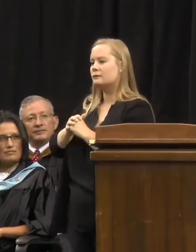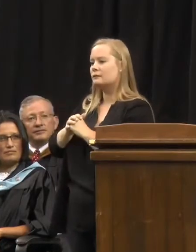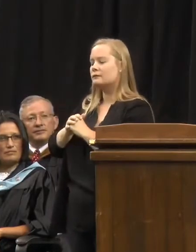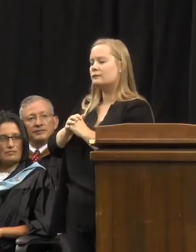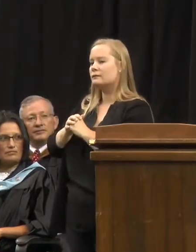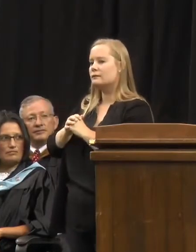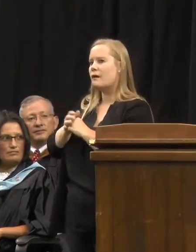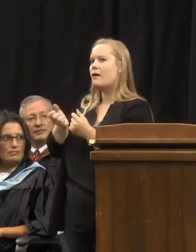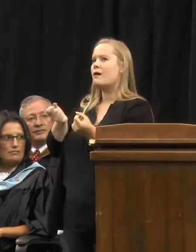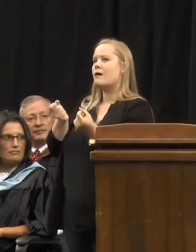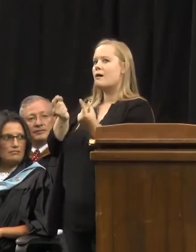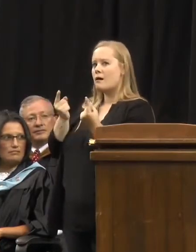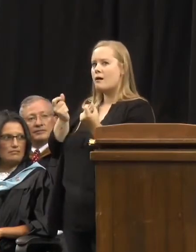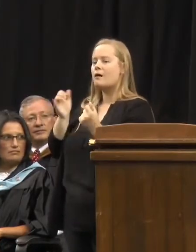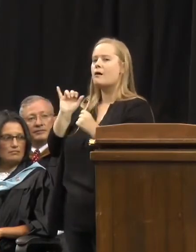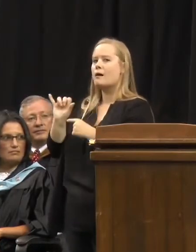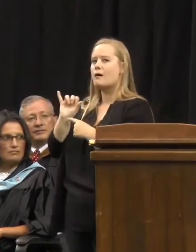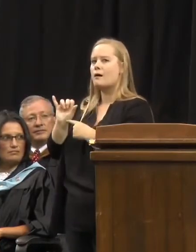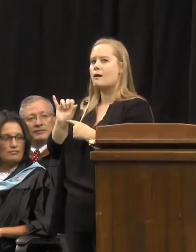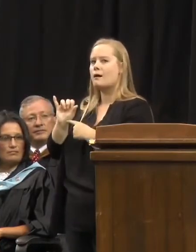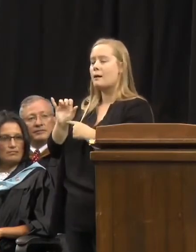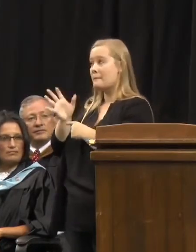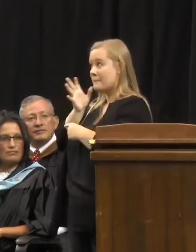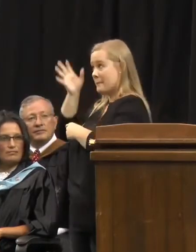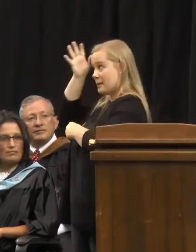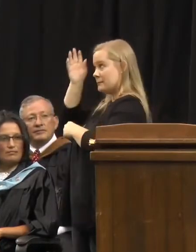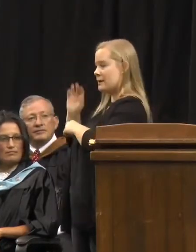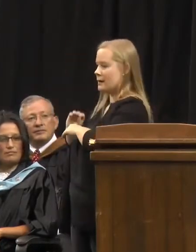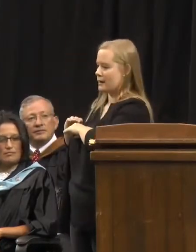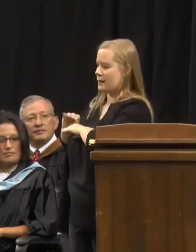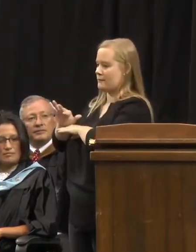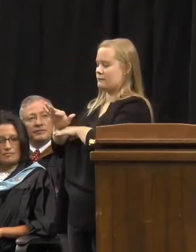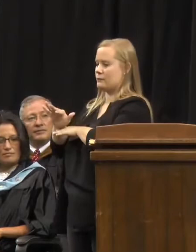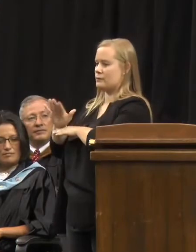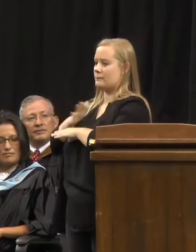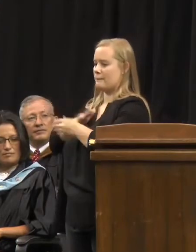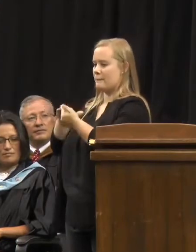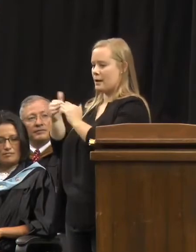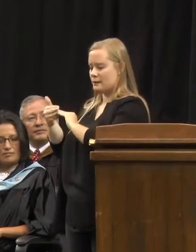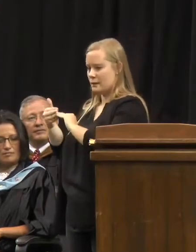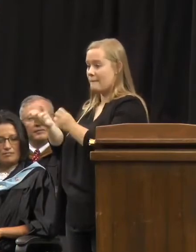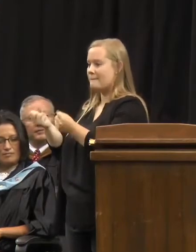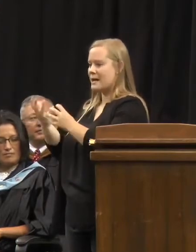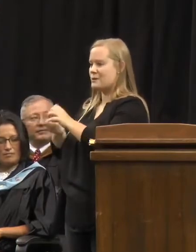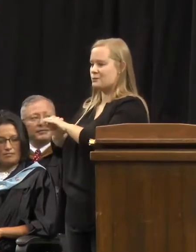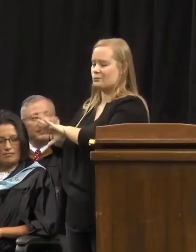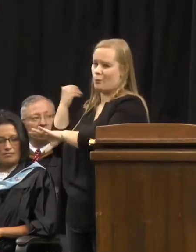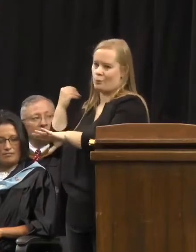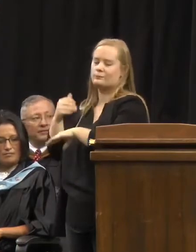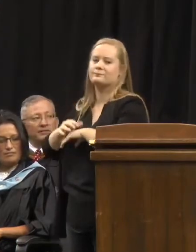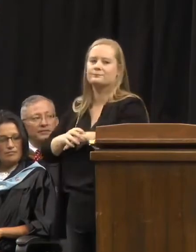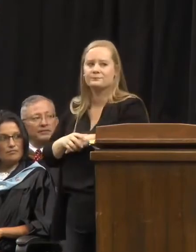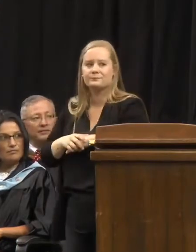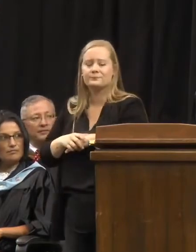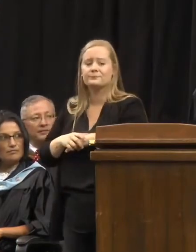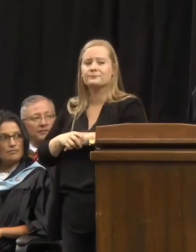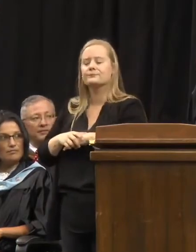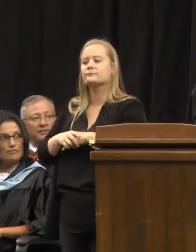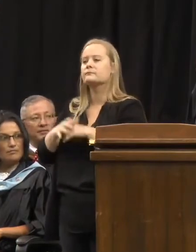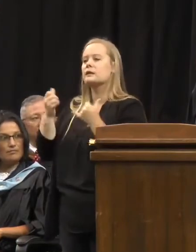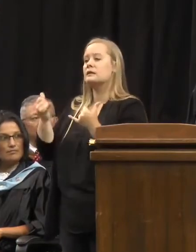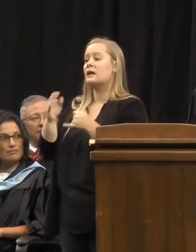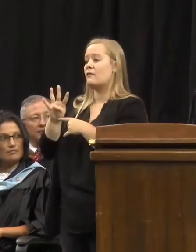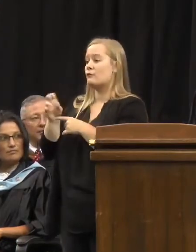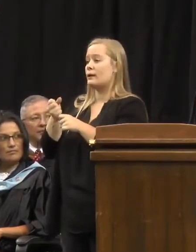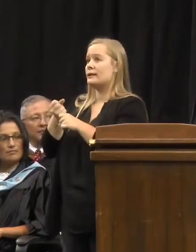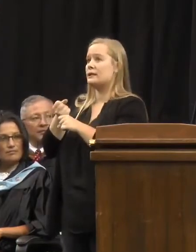circle because I'd watched my parents impact that my hometown many years ago. Now, almost